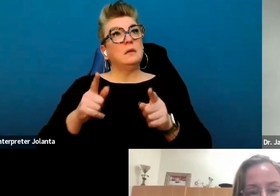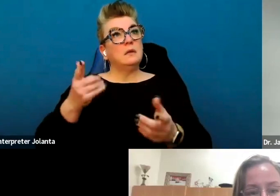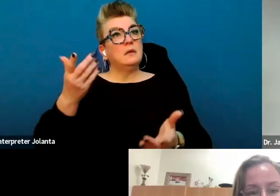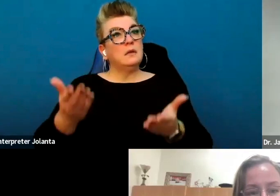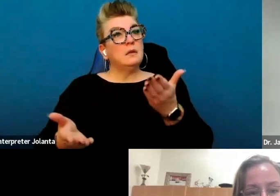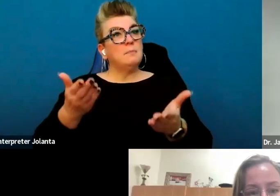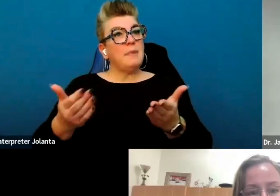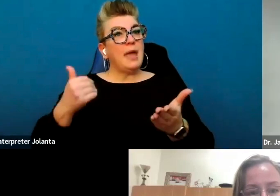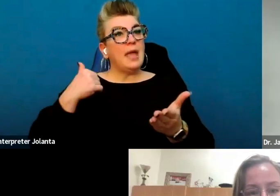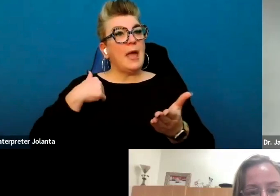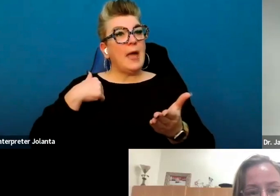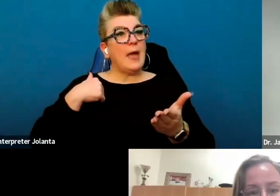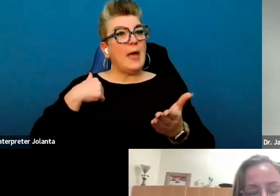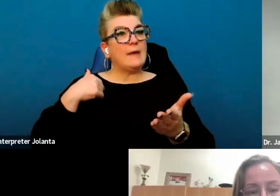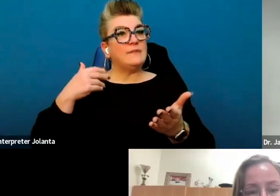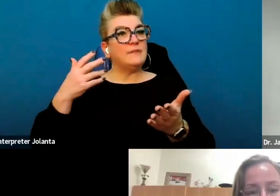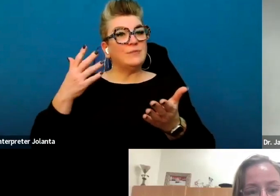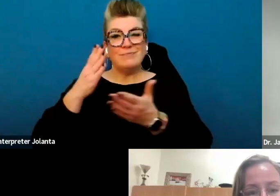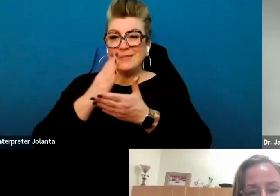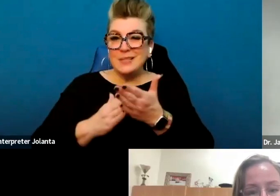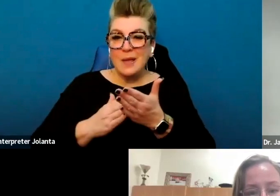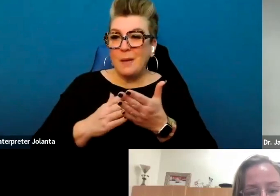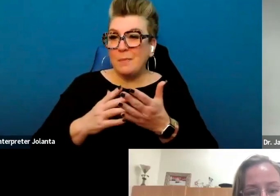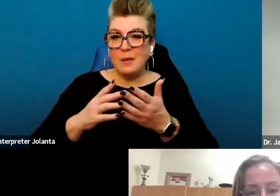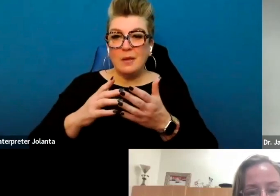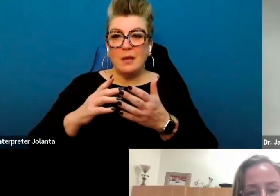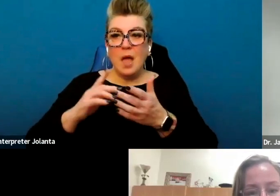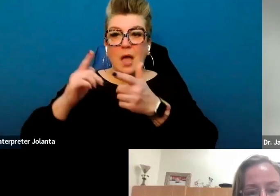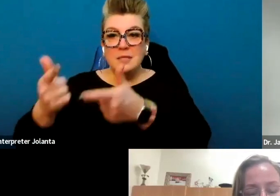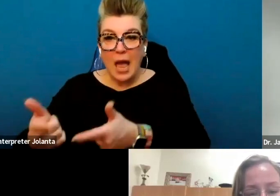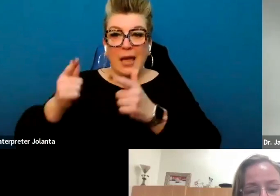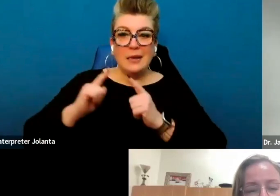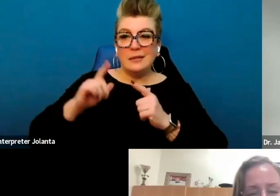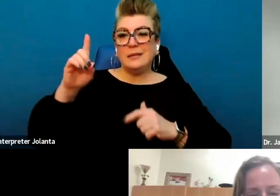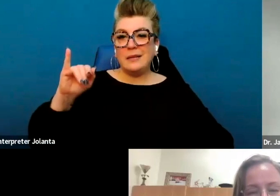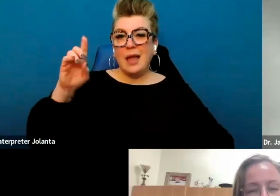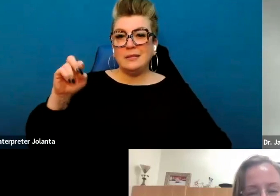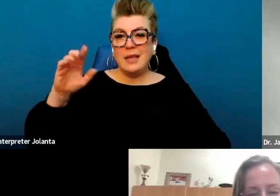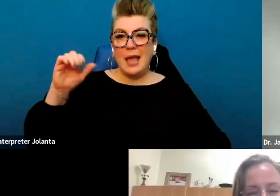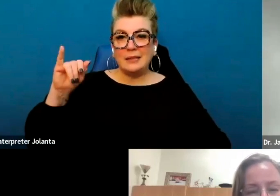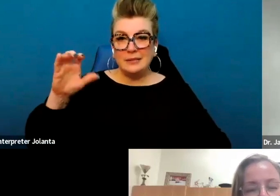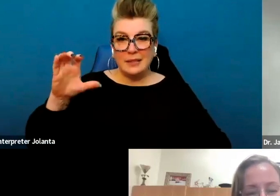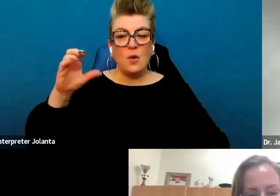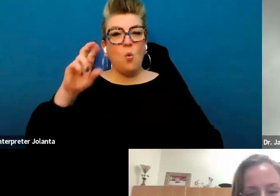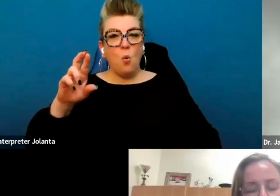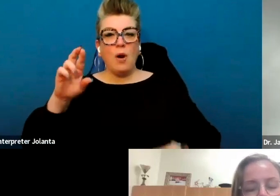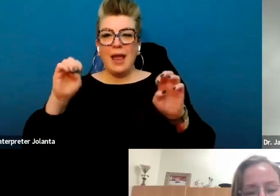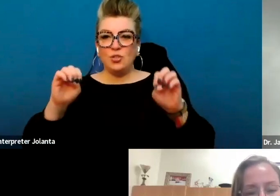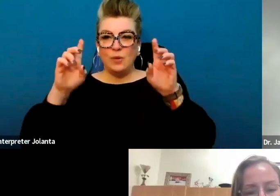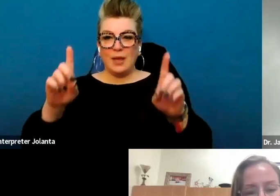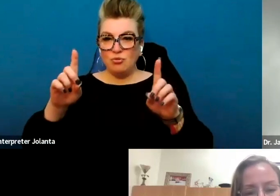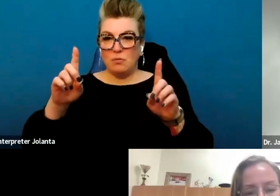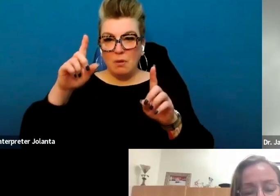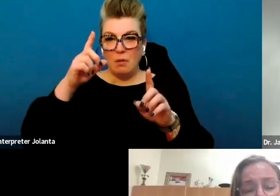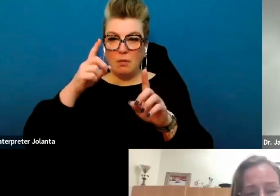some like, yeah, didactic or educational, implications. So